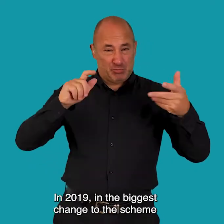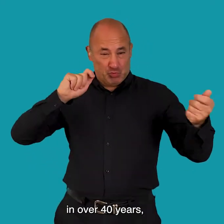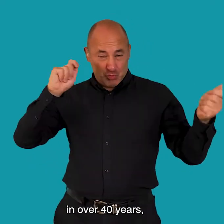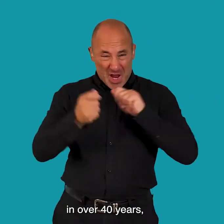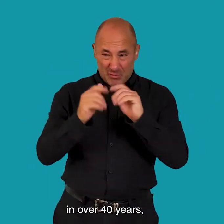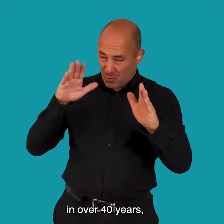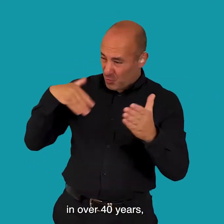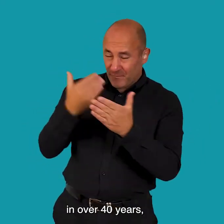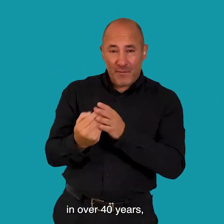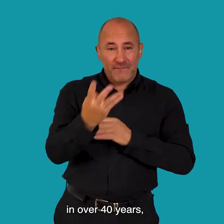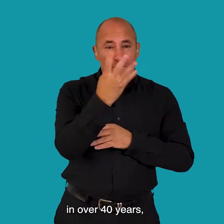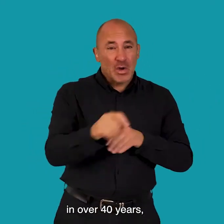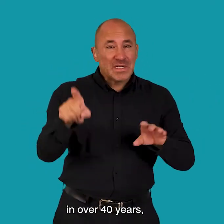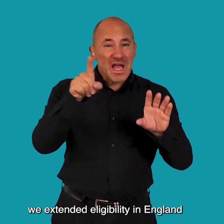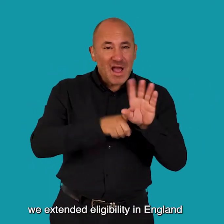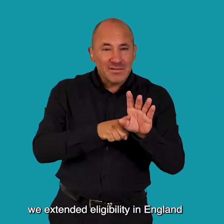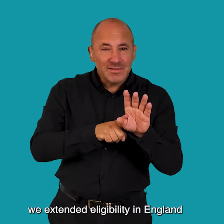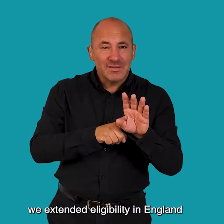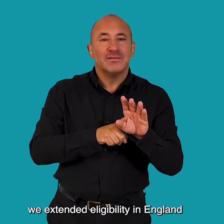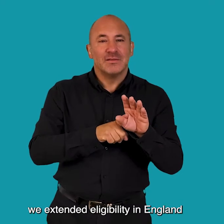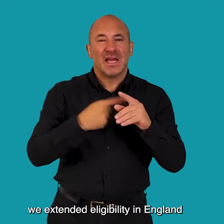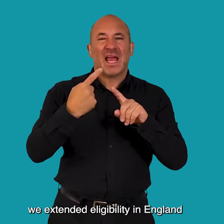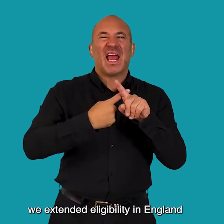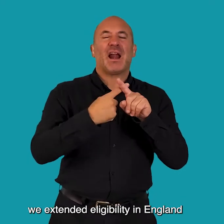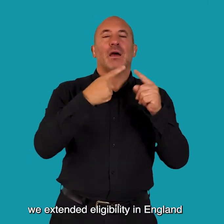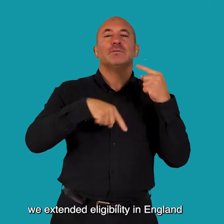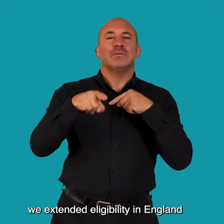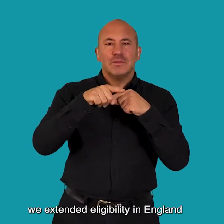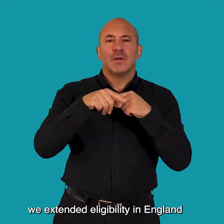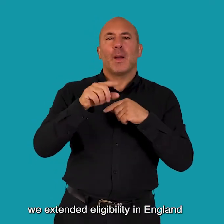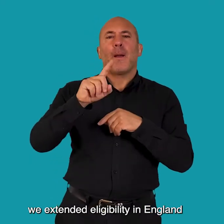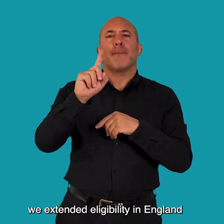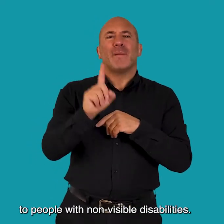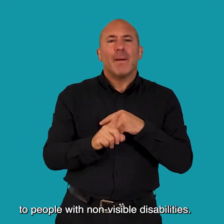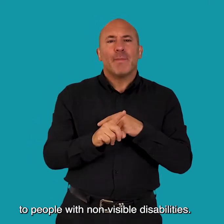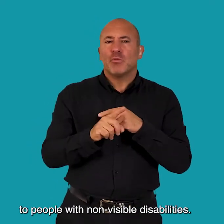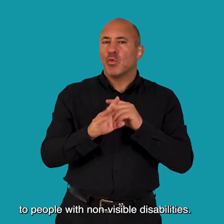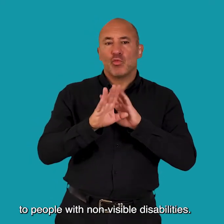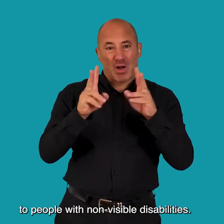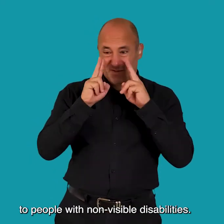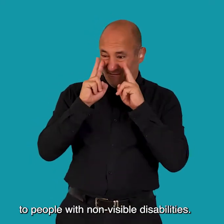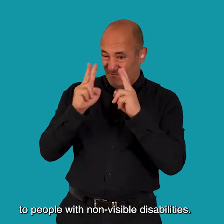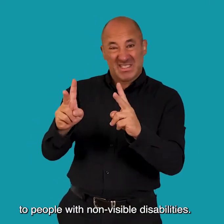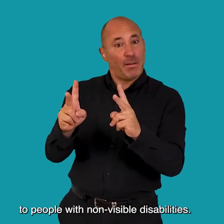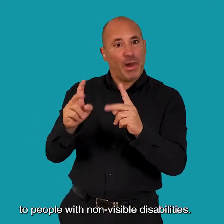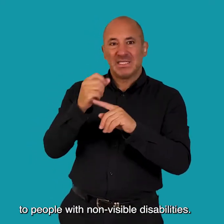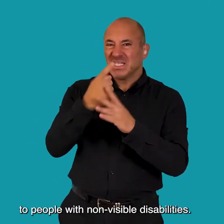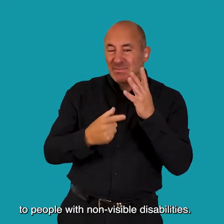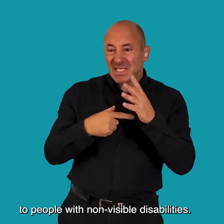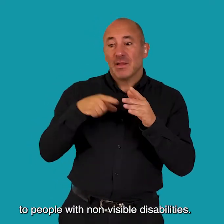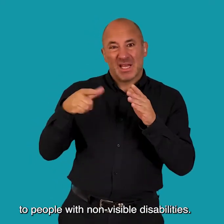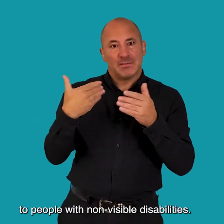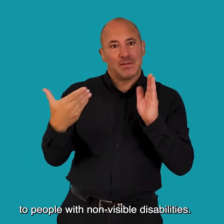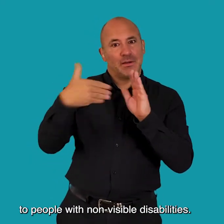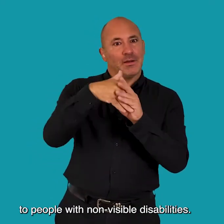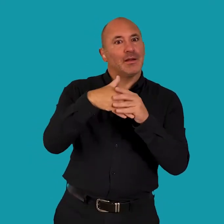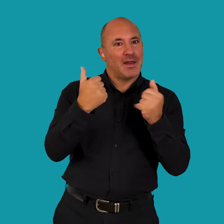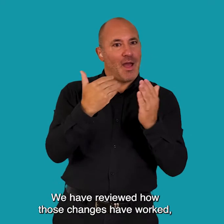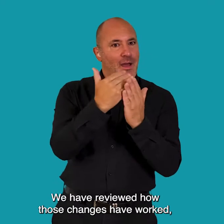scheme in over 40 years, we extended eligibility in England to people with non-visible disabilities. We